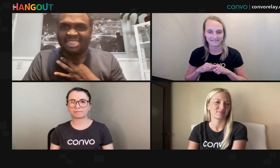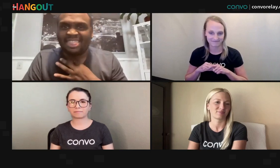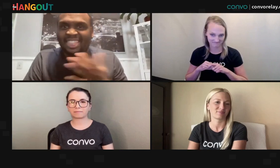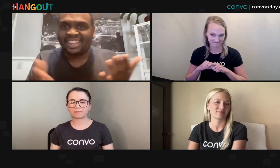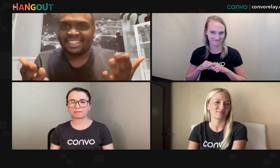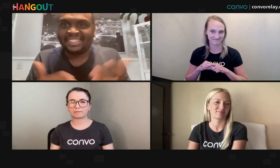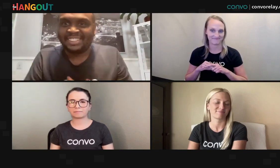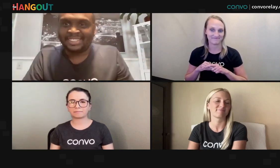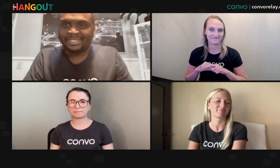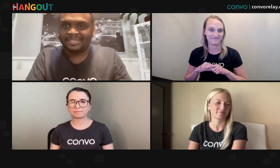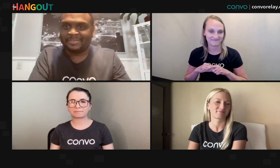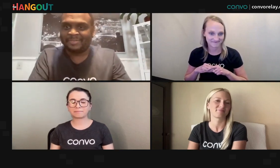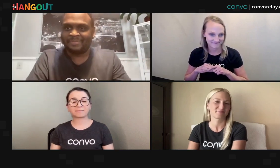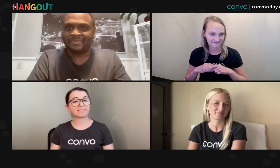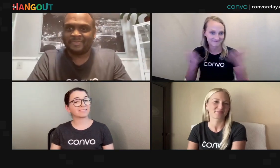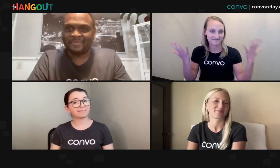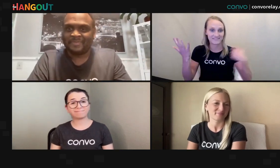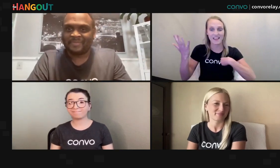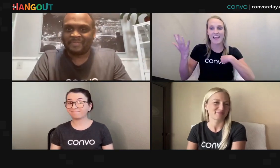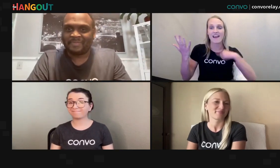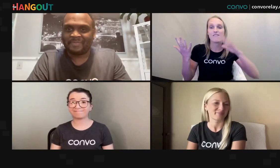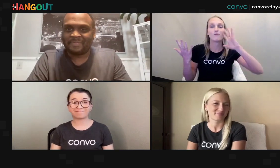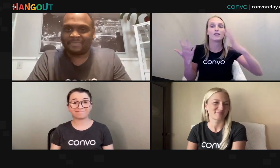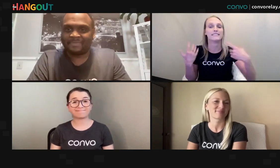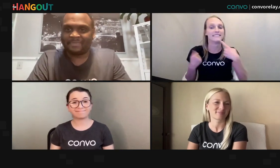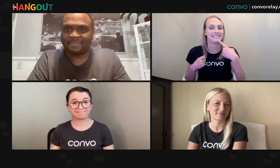What is everyone missing out on? I'm curious, tell me.